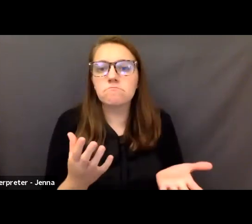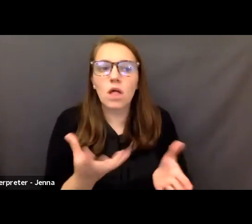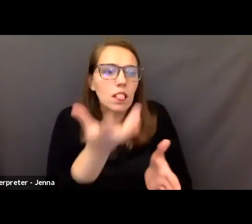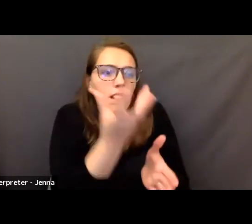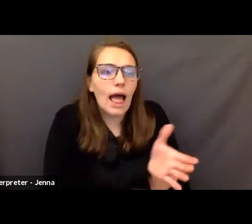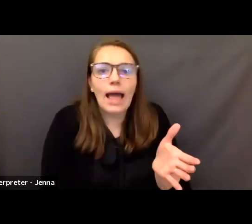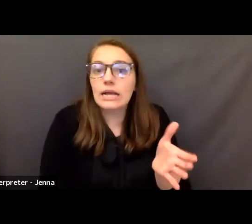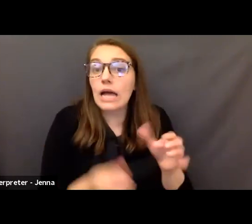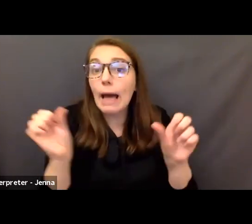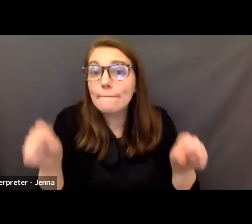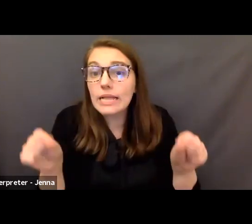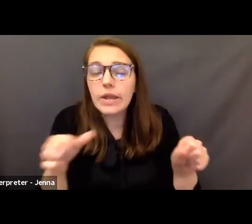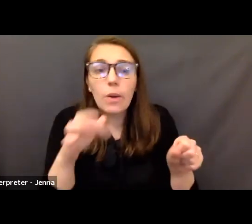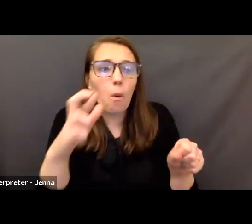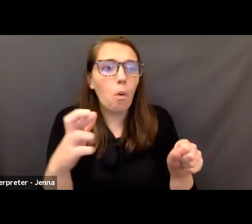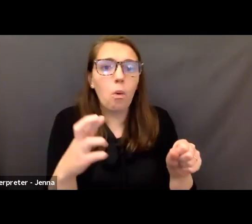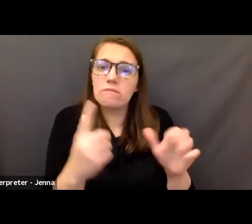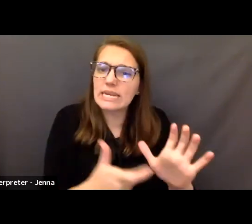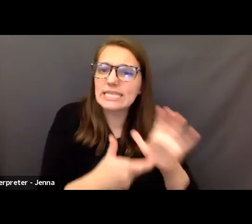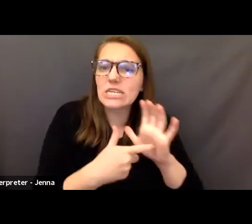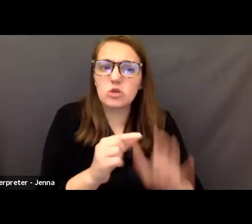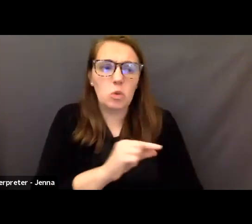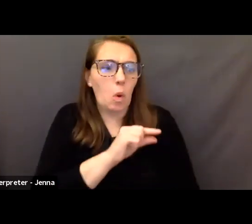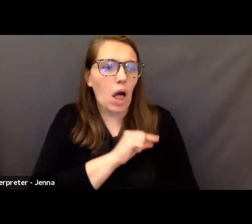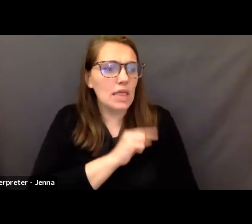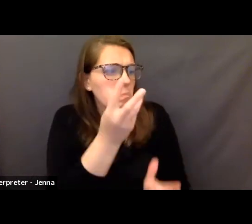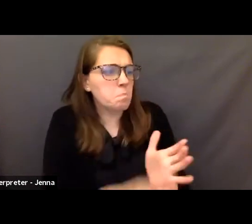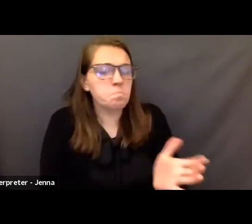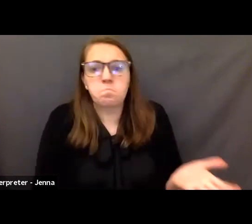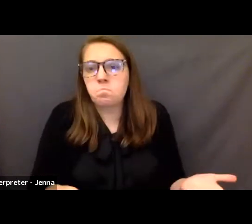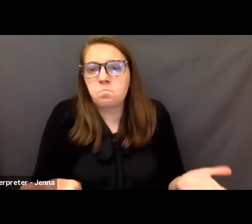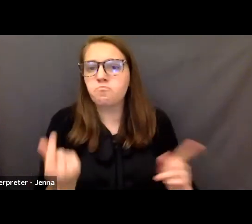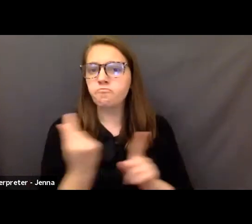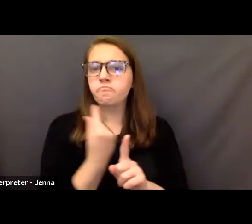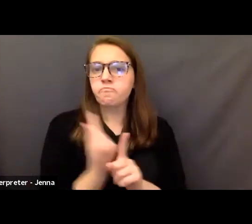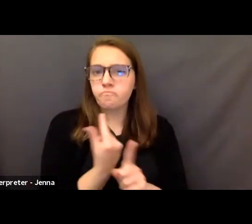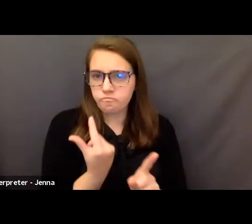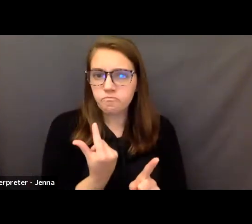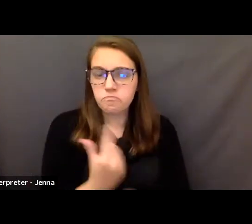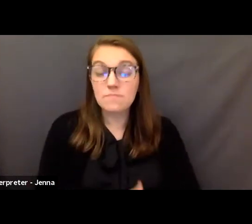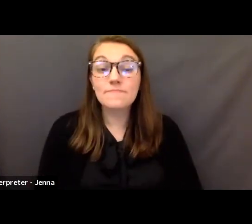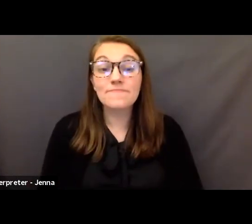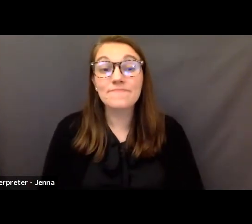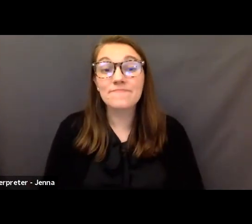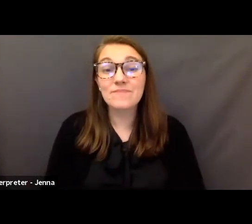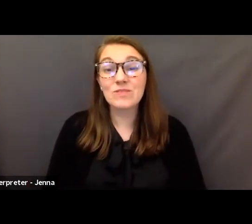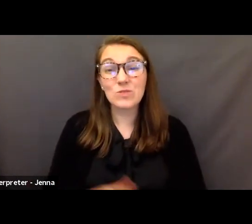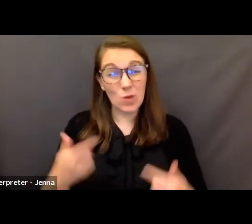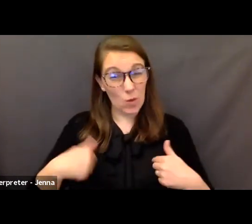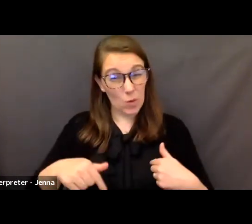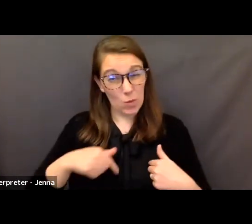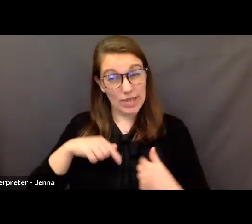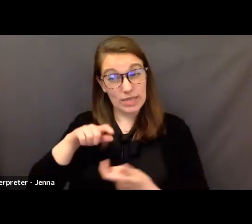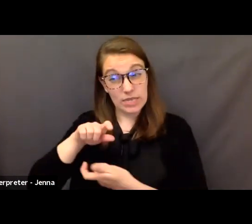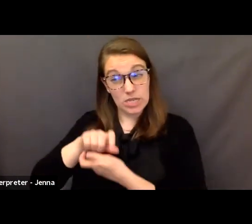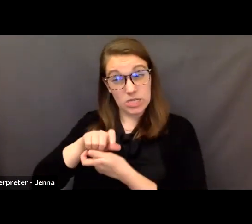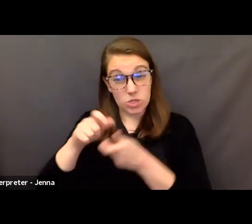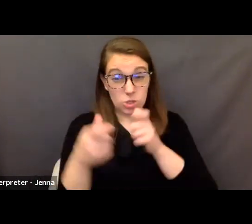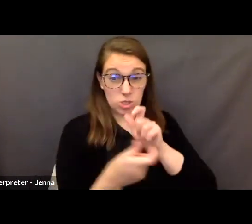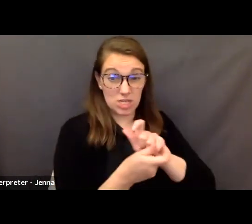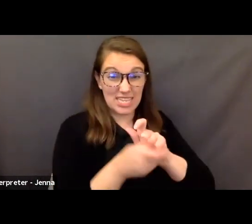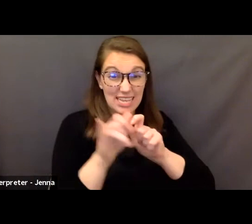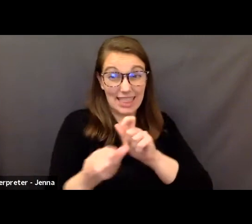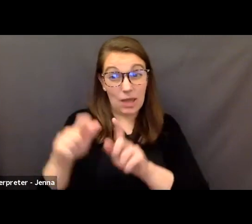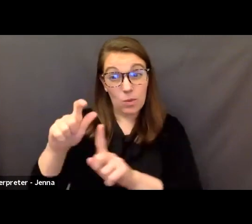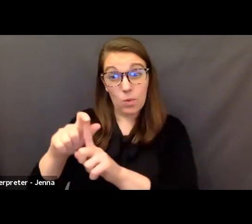baggage, it wouldn't really be a stretch to translate Aquinas' use of the word defectum as disability. And